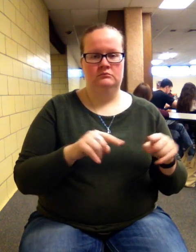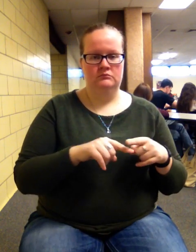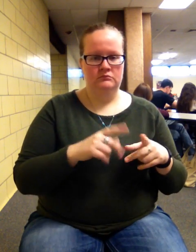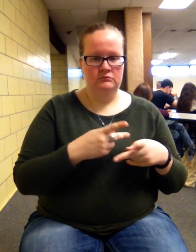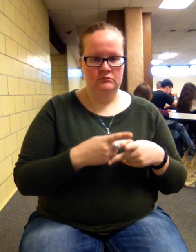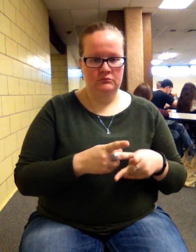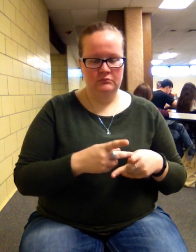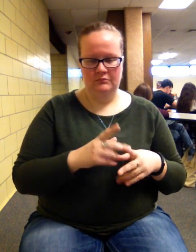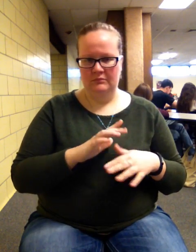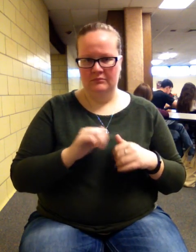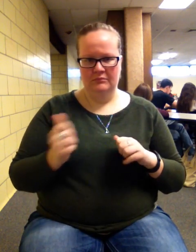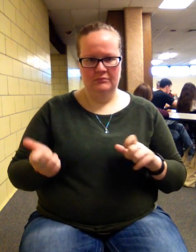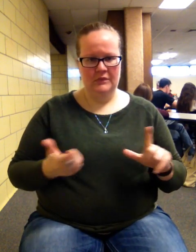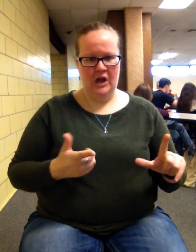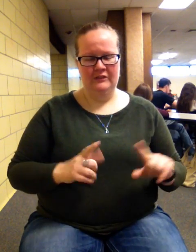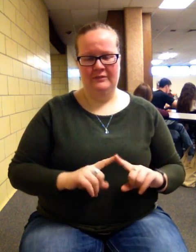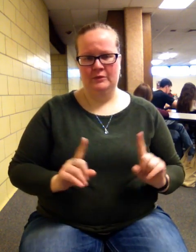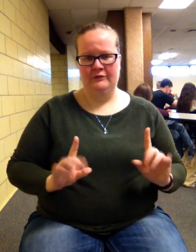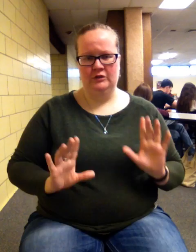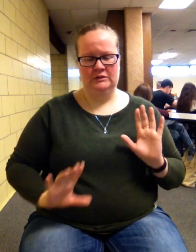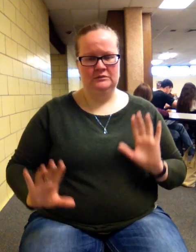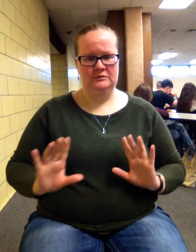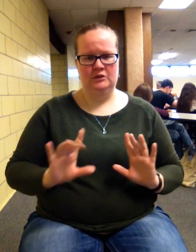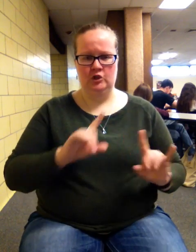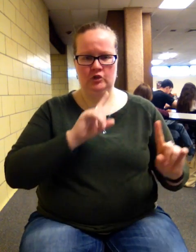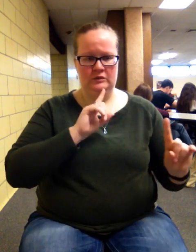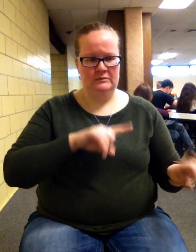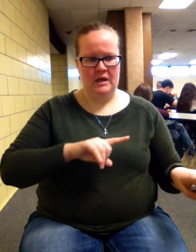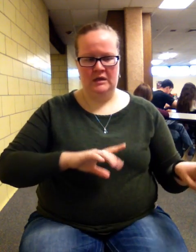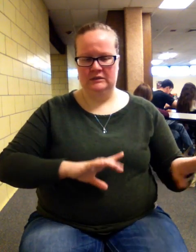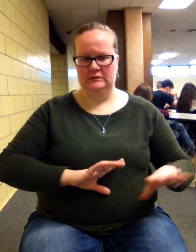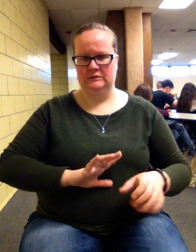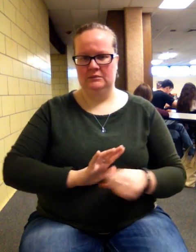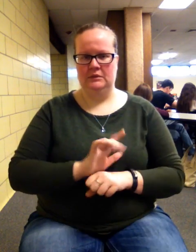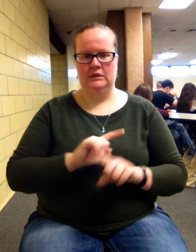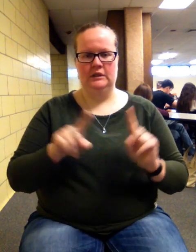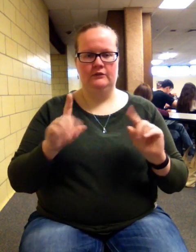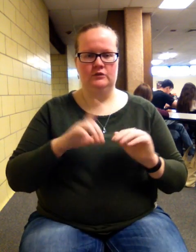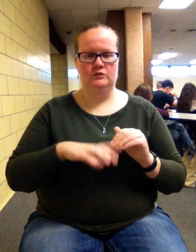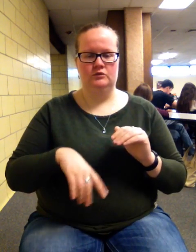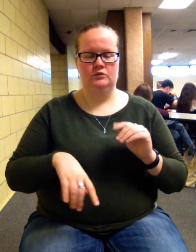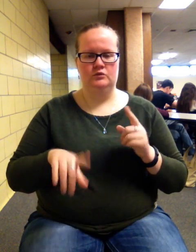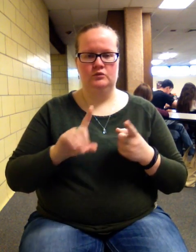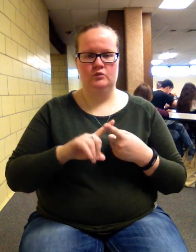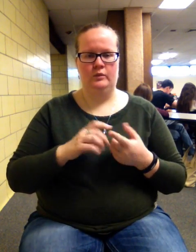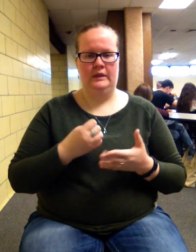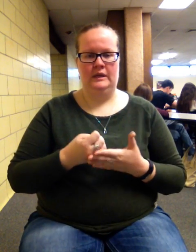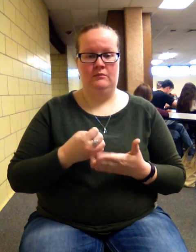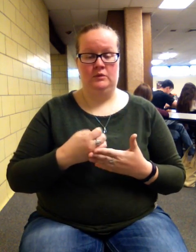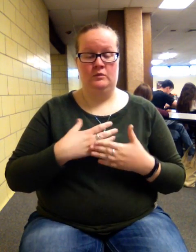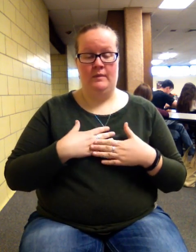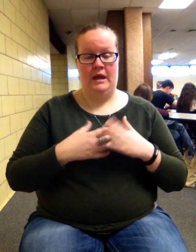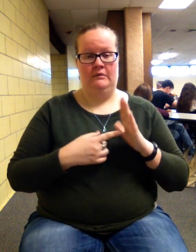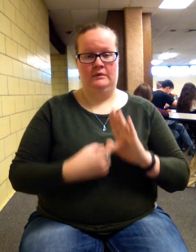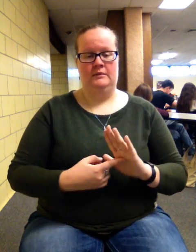different. And they're gonna act and react to the economy completely different. So in my example here, let's pretend like we